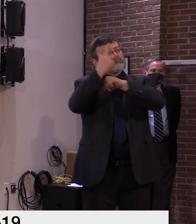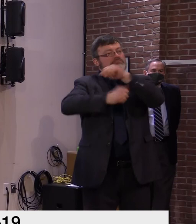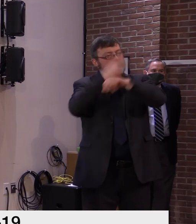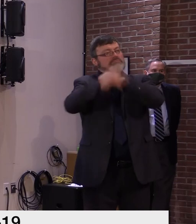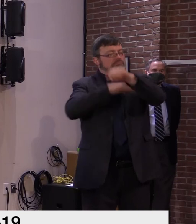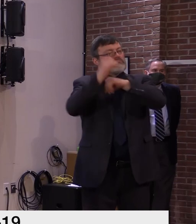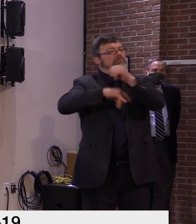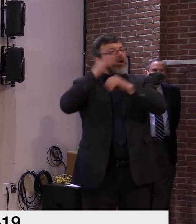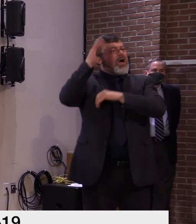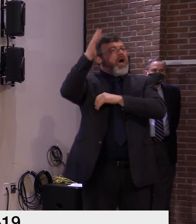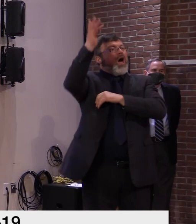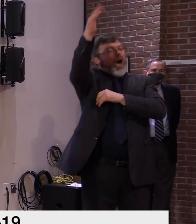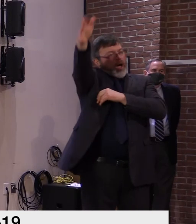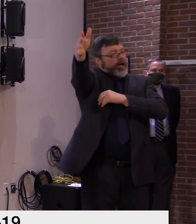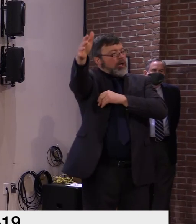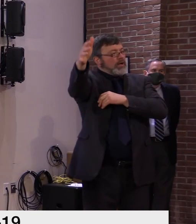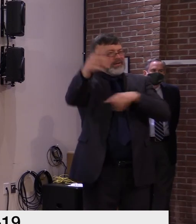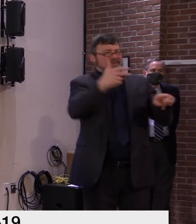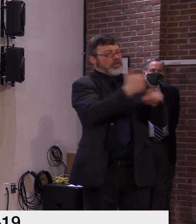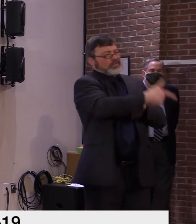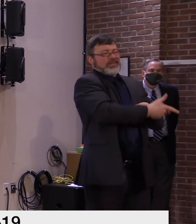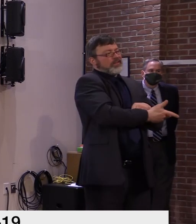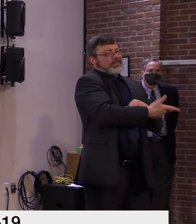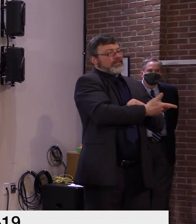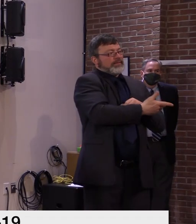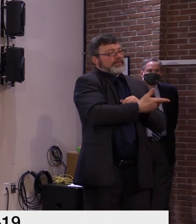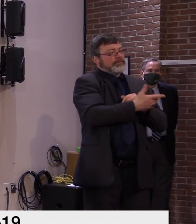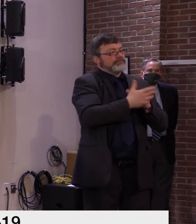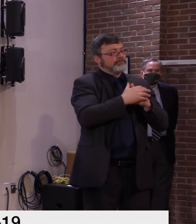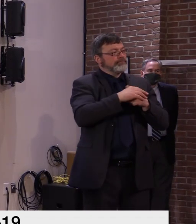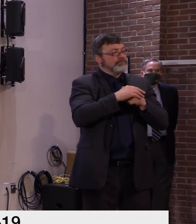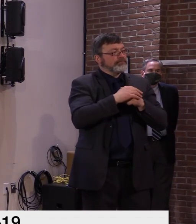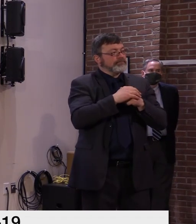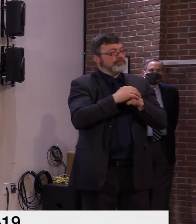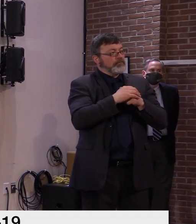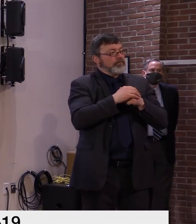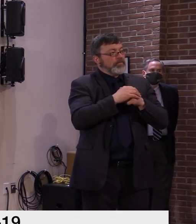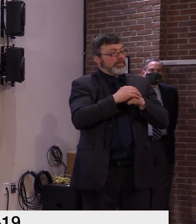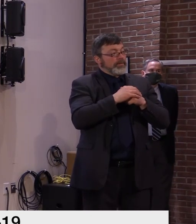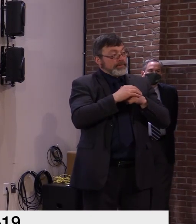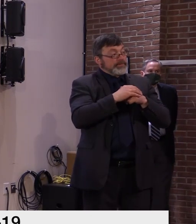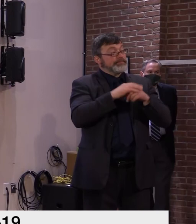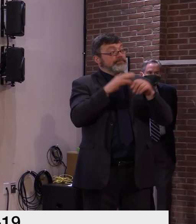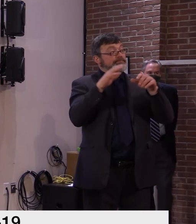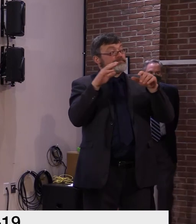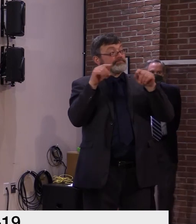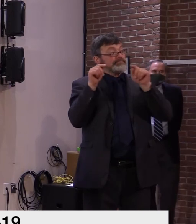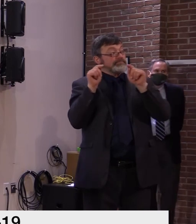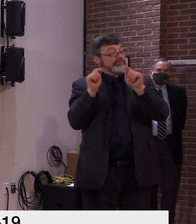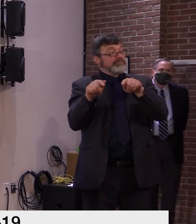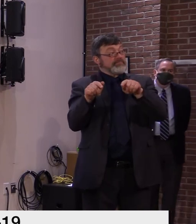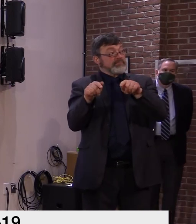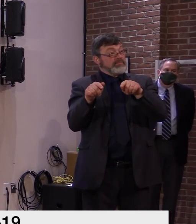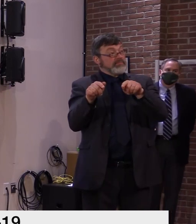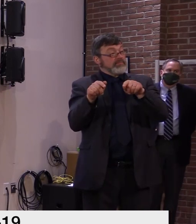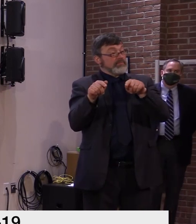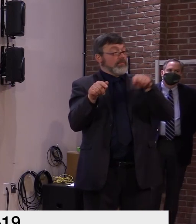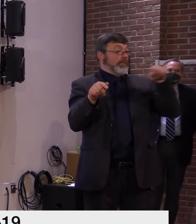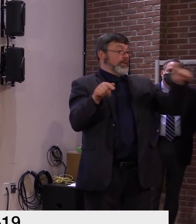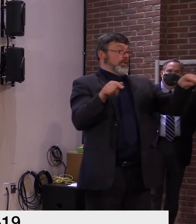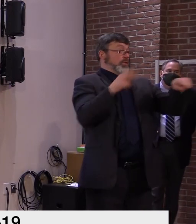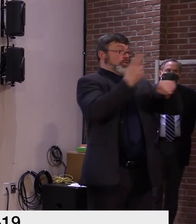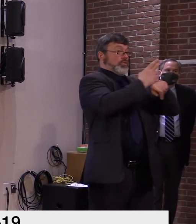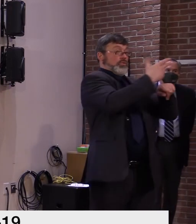we've got to eliminate sort of the red tape that's involved in making sure that we address the